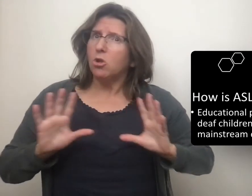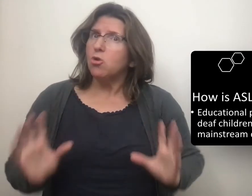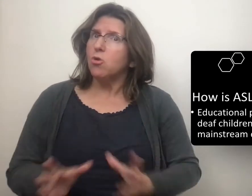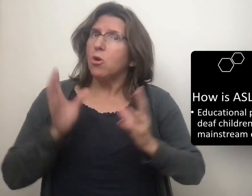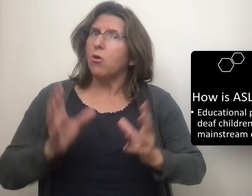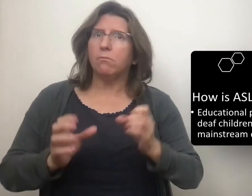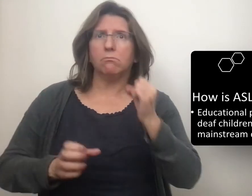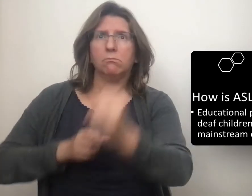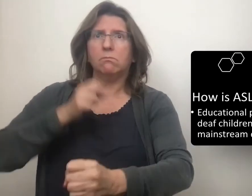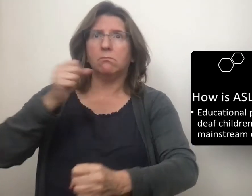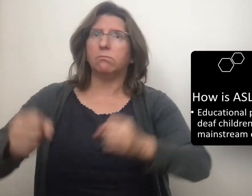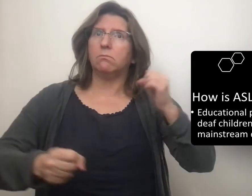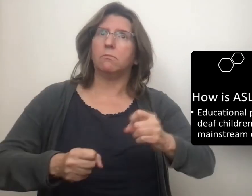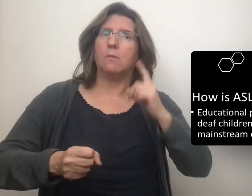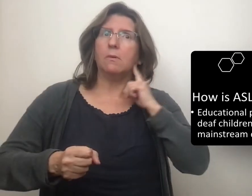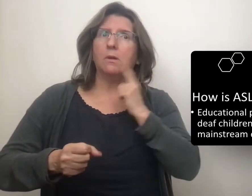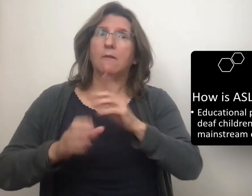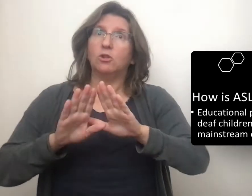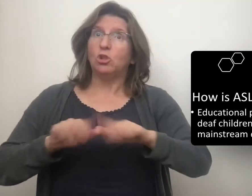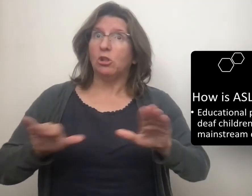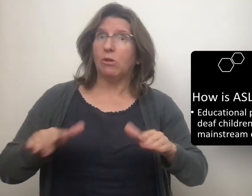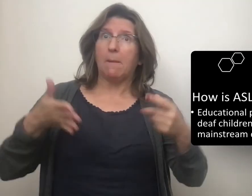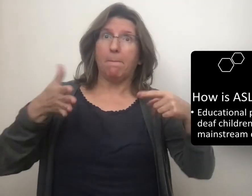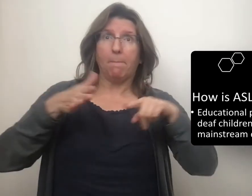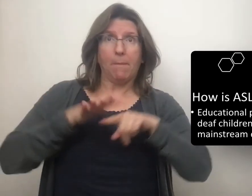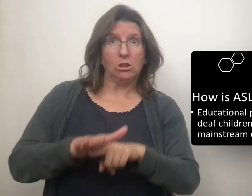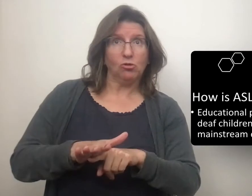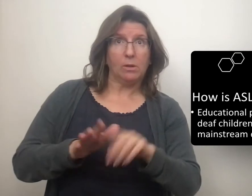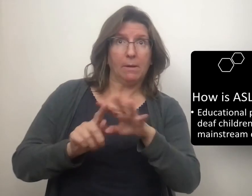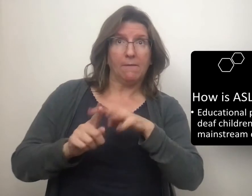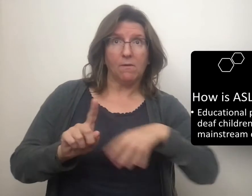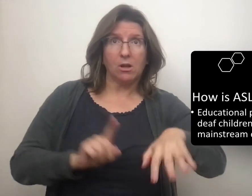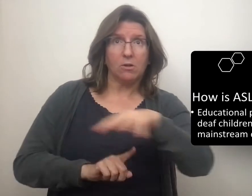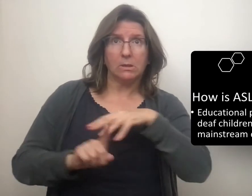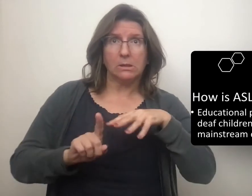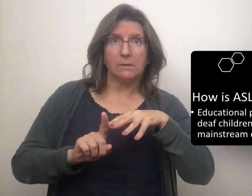Current educational policies encourage deaf children to be placed in mainstream environments.